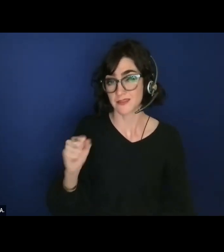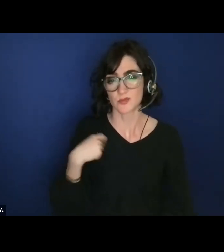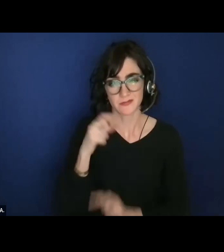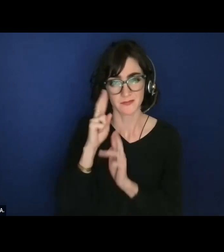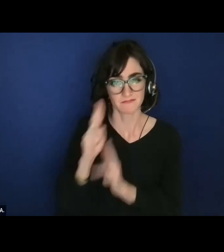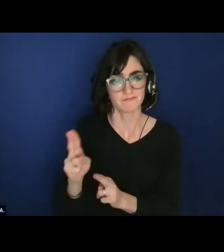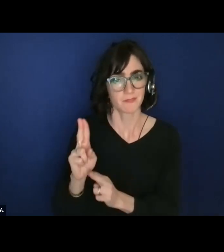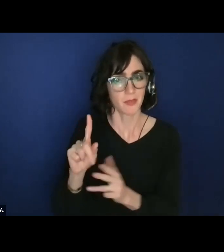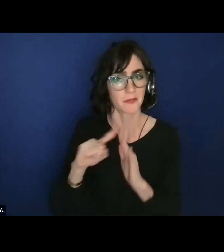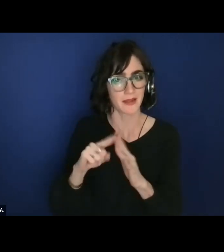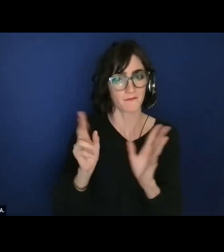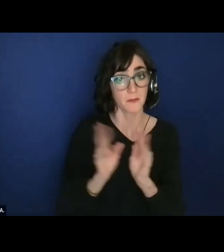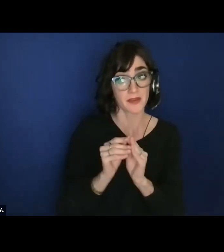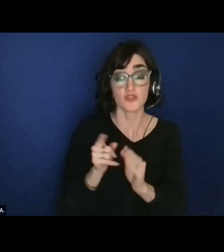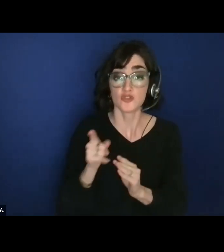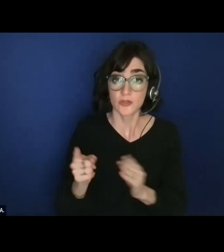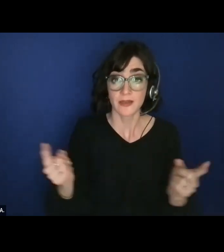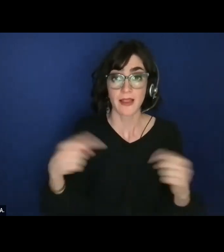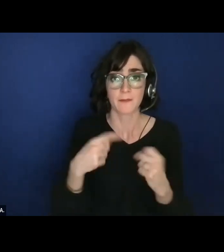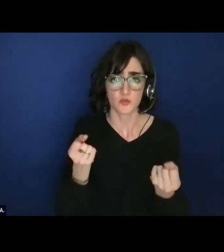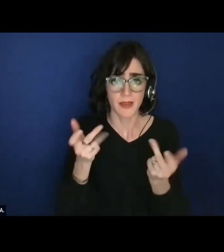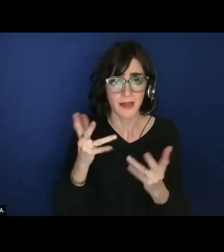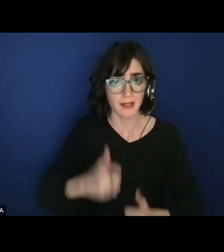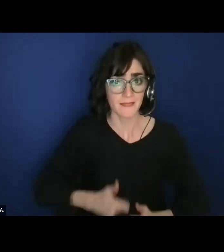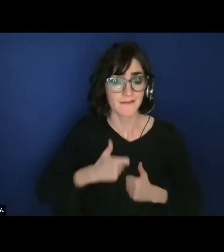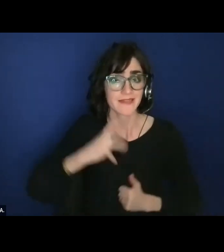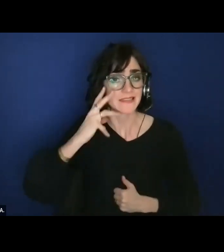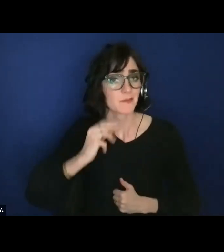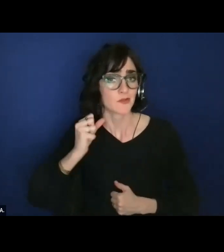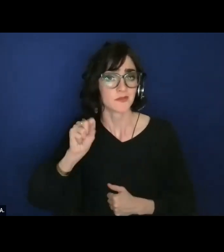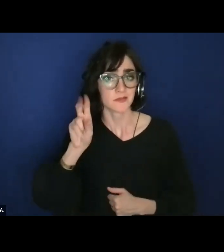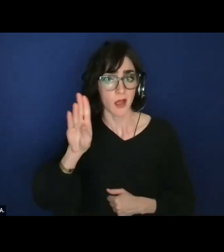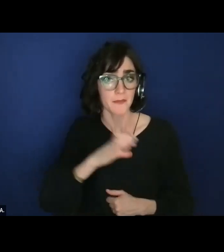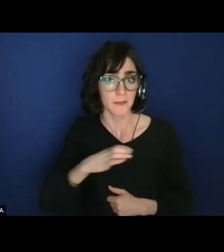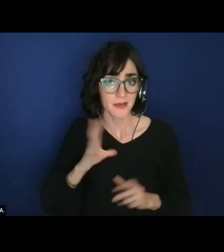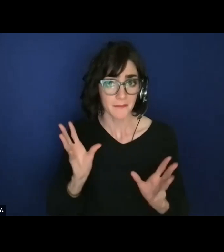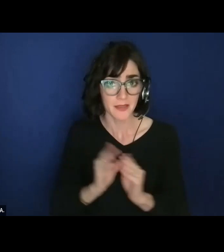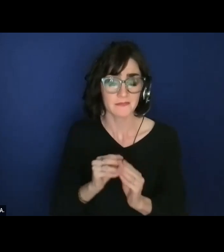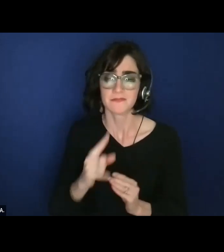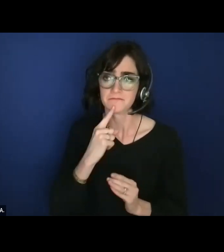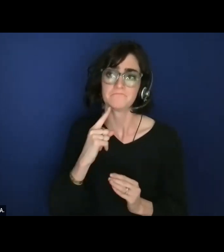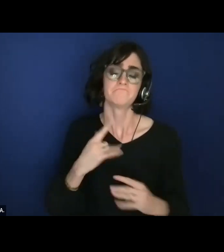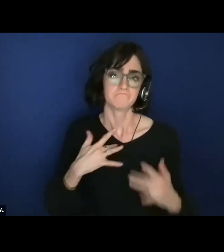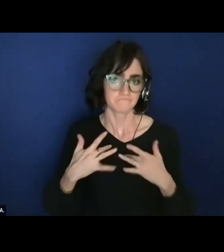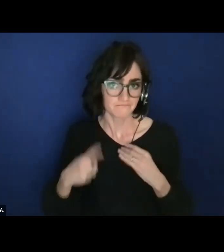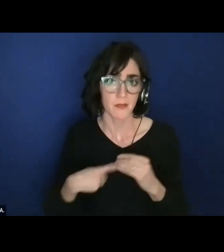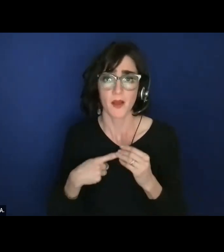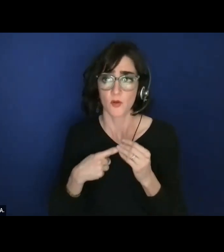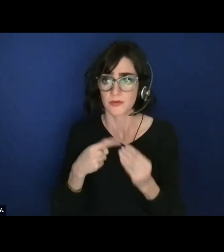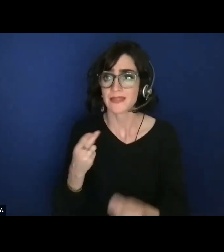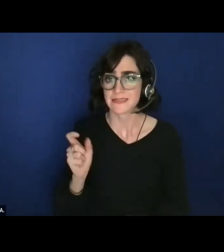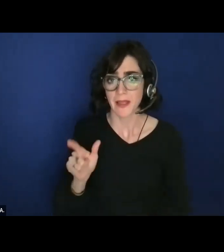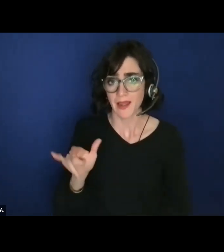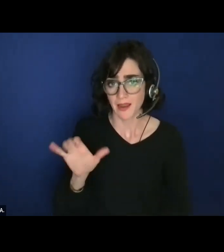came to many lived experience subcommittee meetings and shared that she's concerned about the Hispanic community being afraid the police will